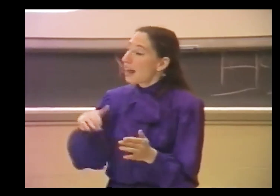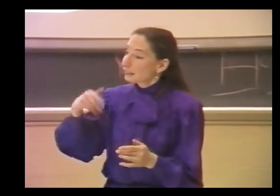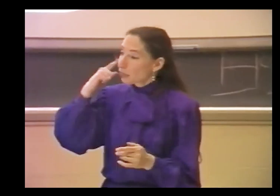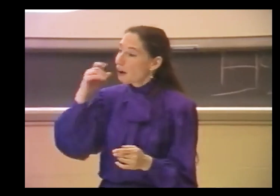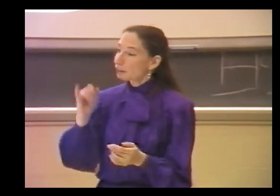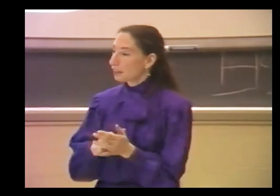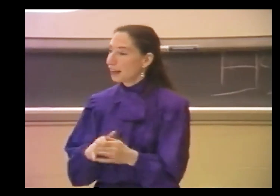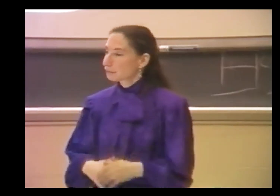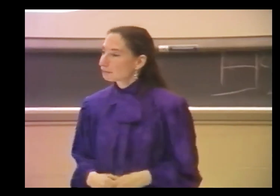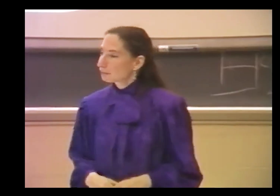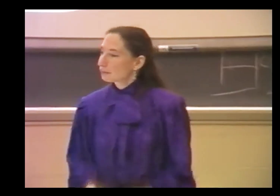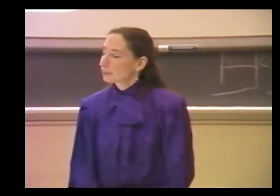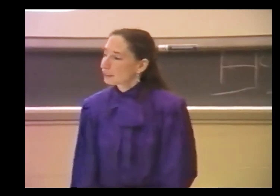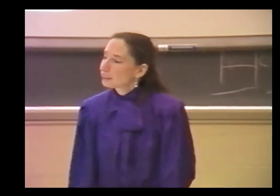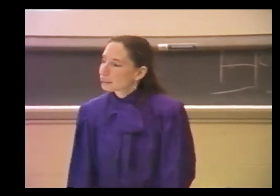hadn't thought of that.